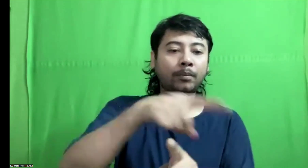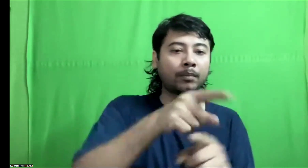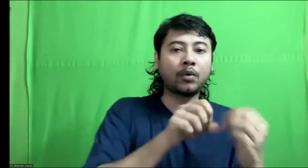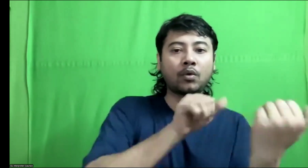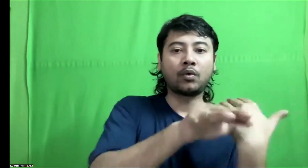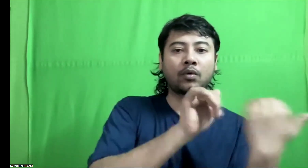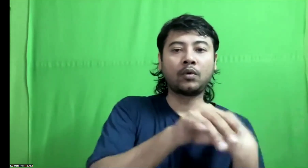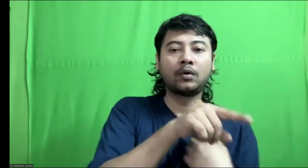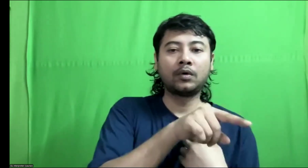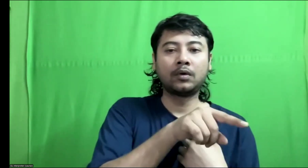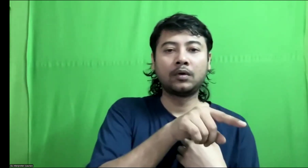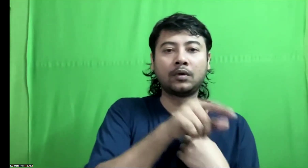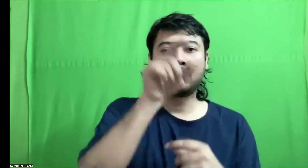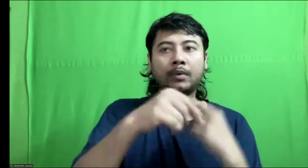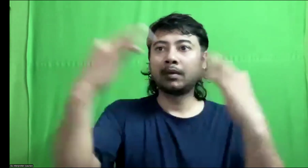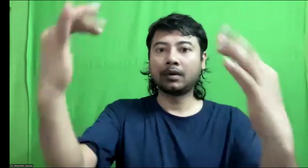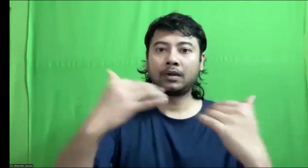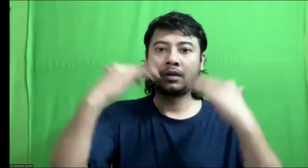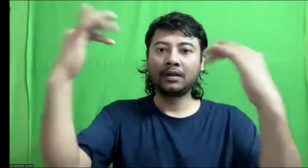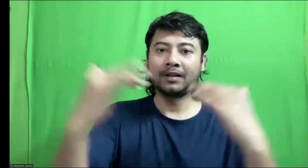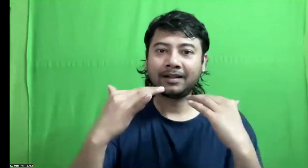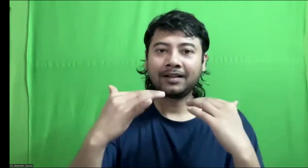so happy. It's like a festival.